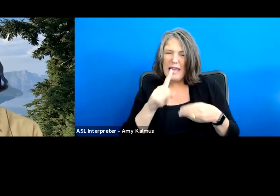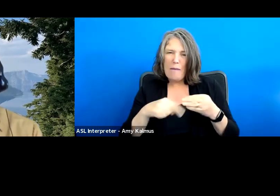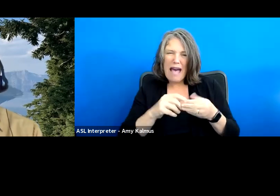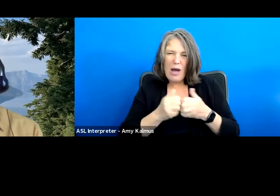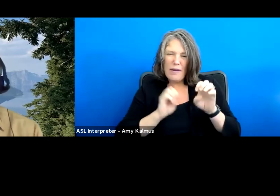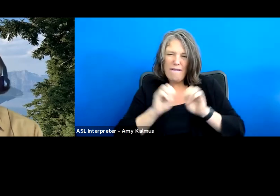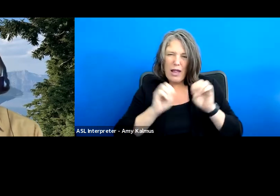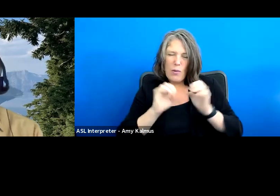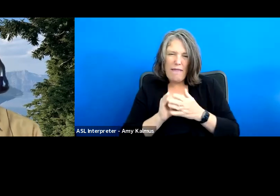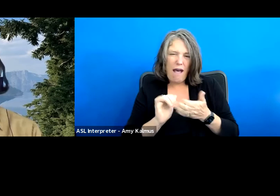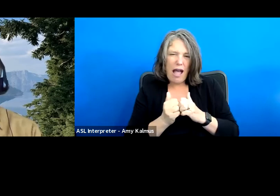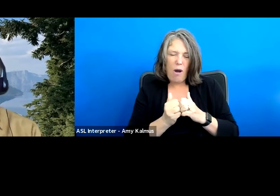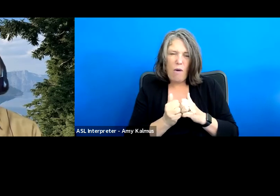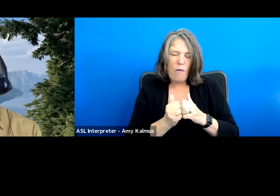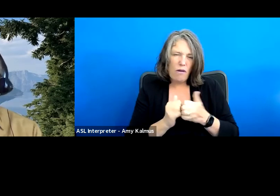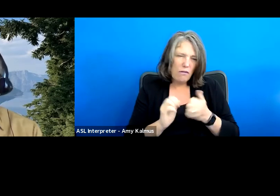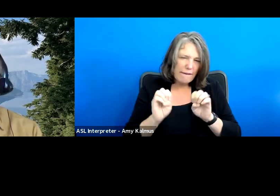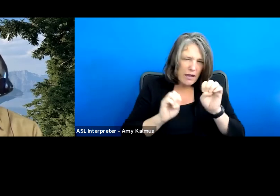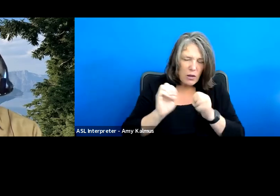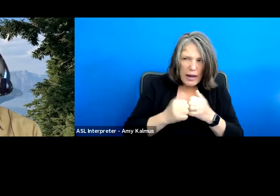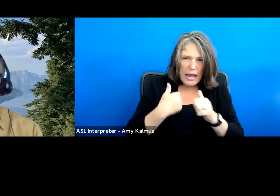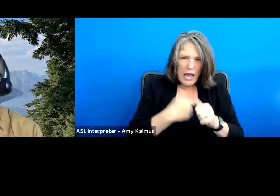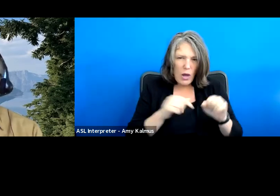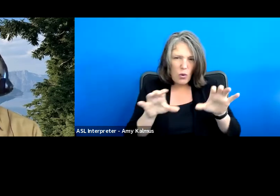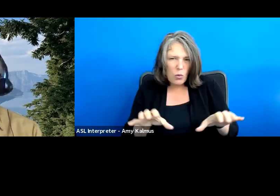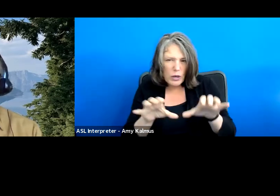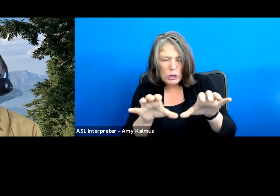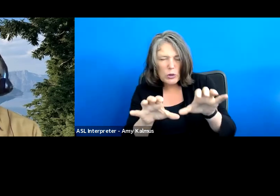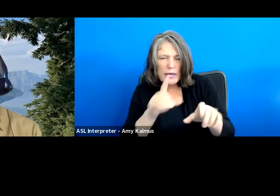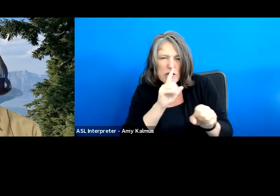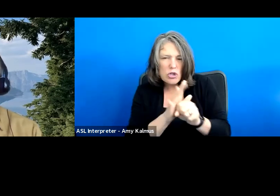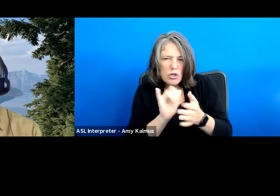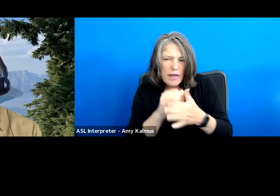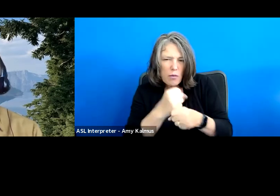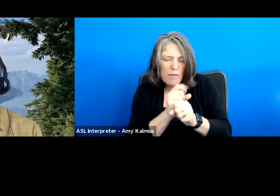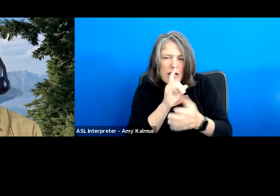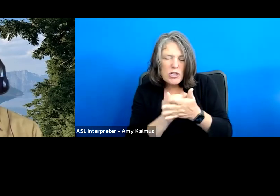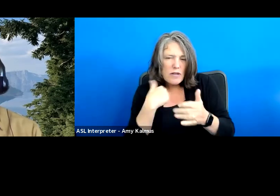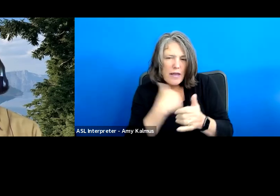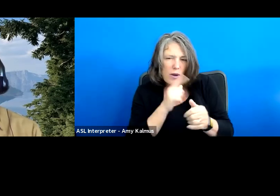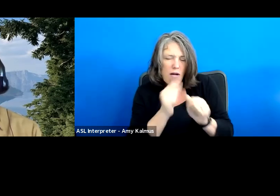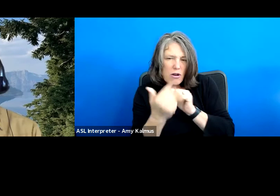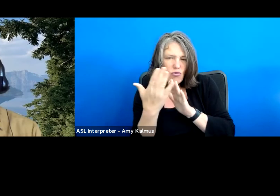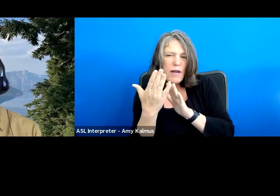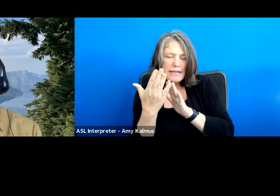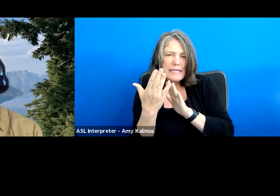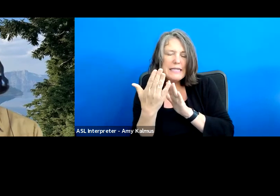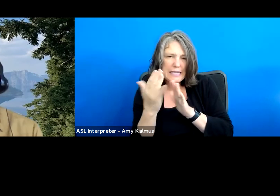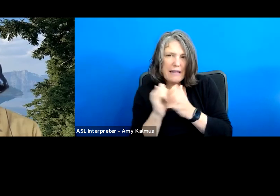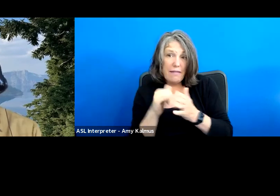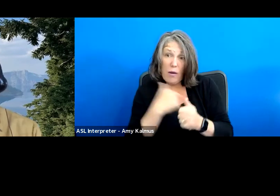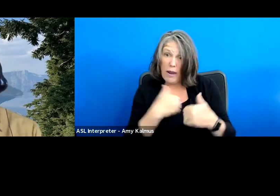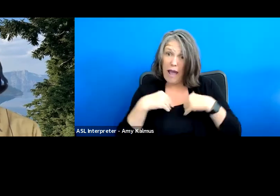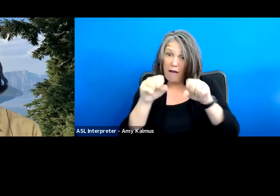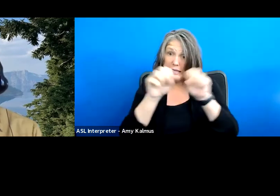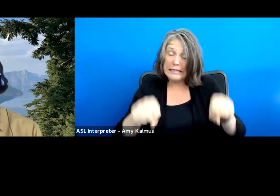evaluate that? How do we evaluate how we're doing and ensure that we're making sure that we're addressing, that we have the